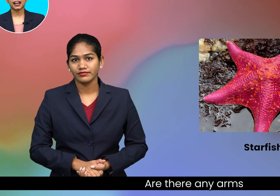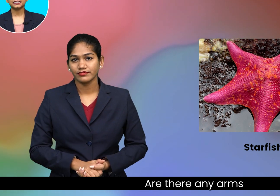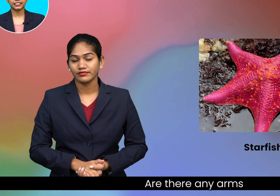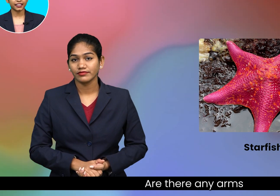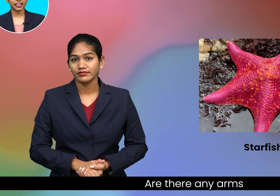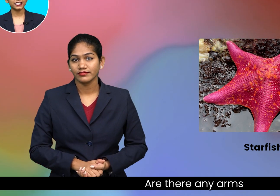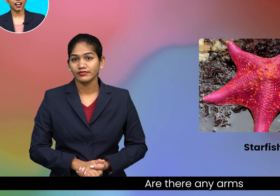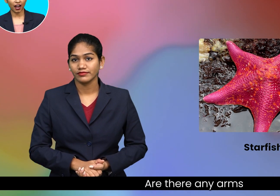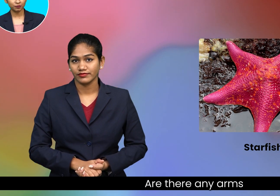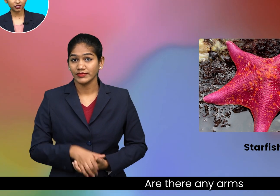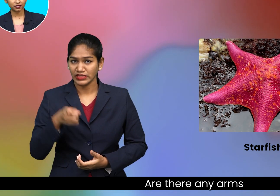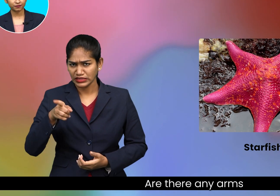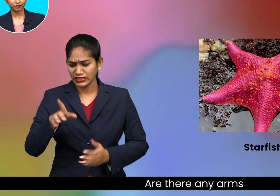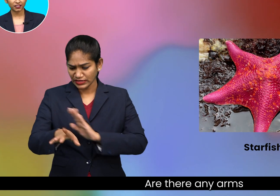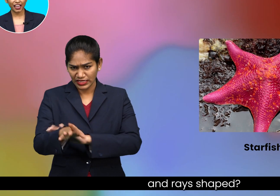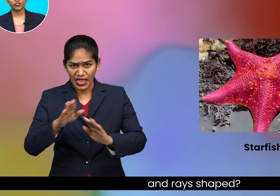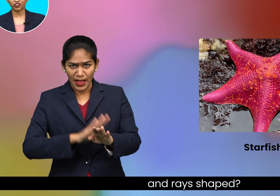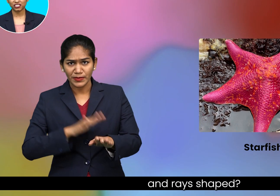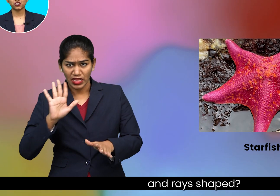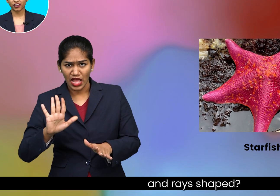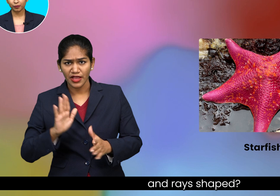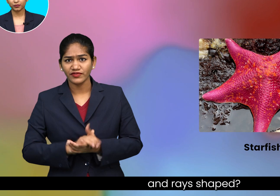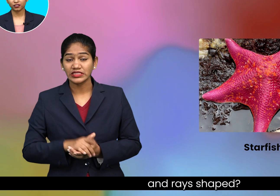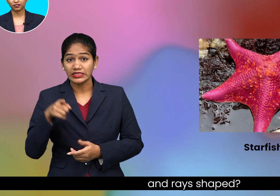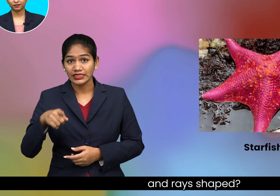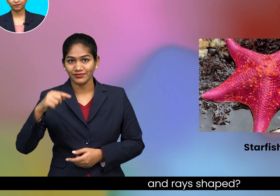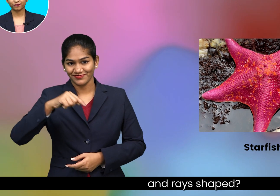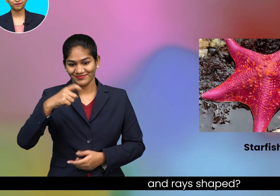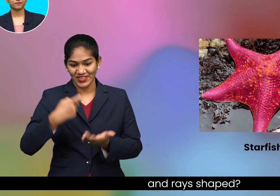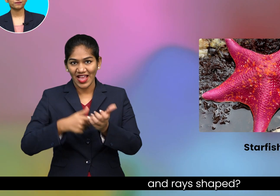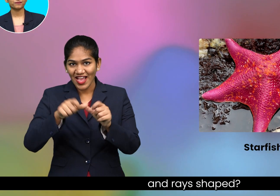Are there any arms and rays shaped?